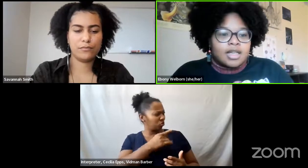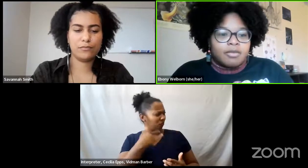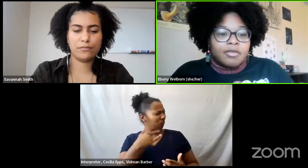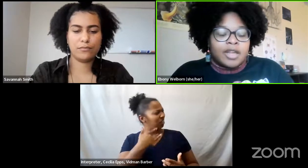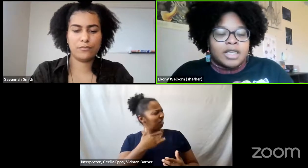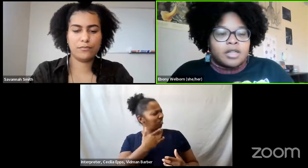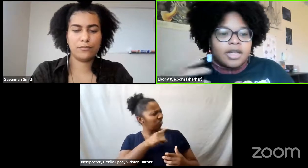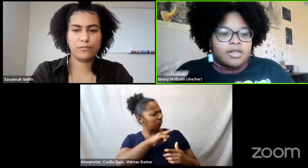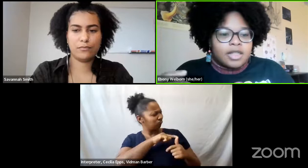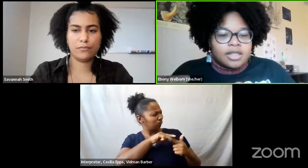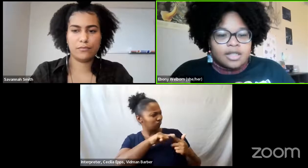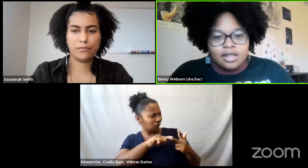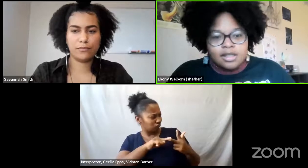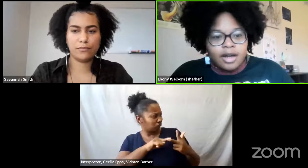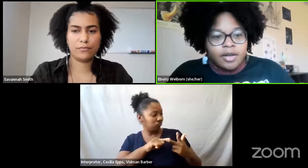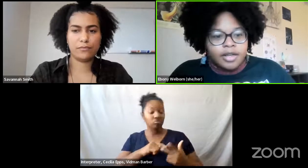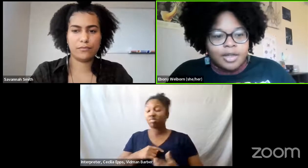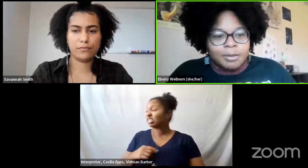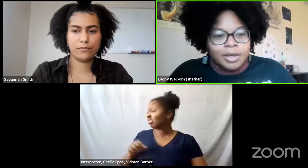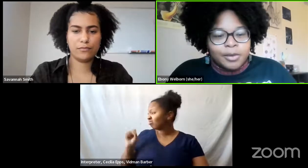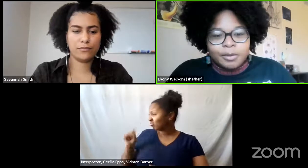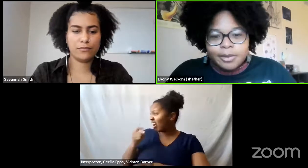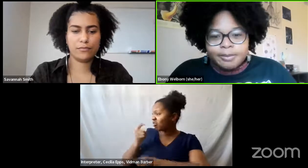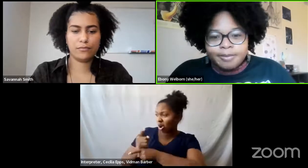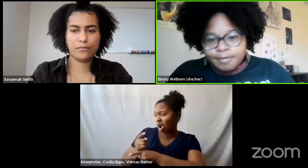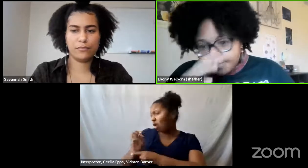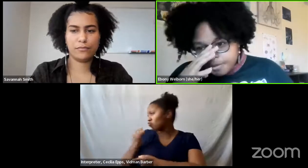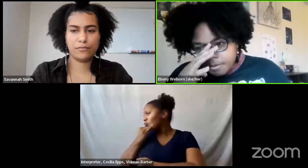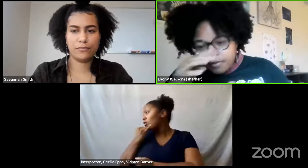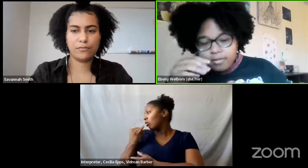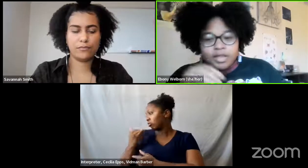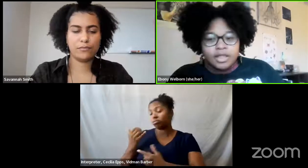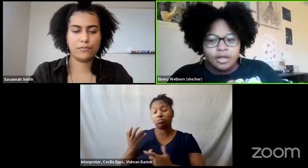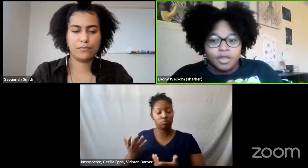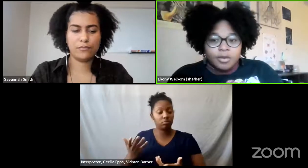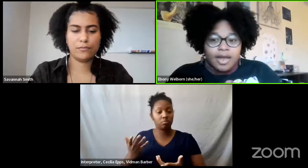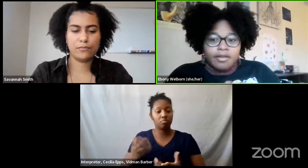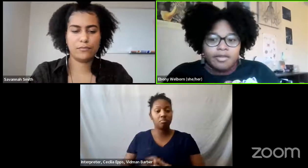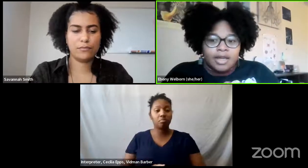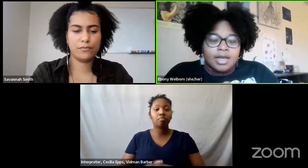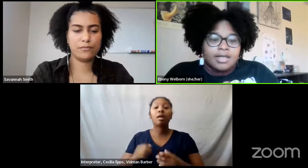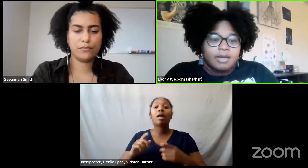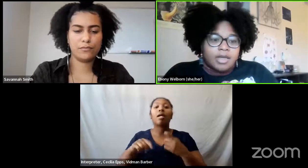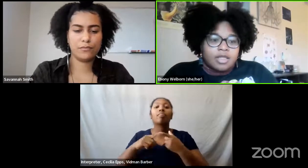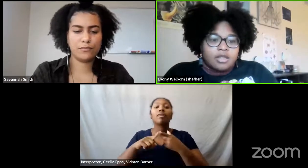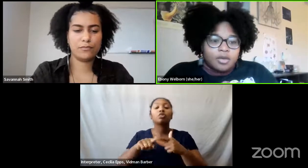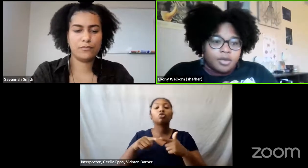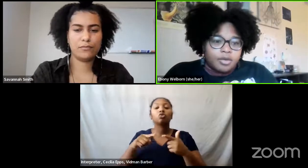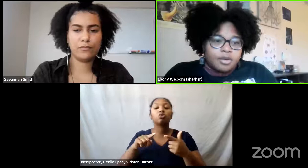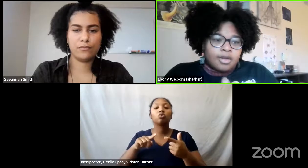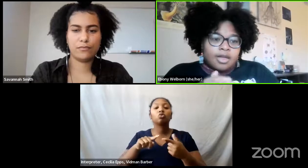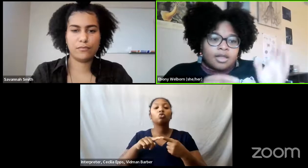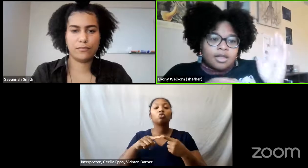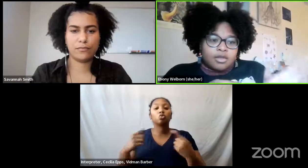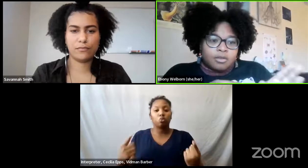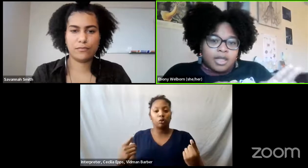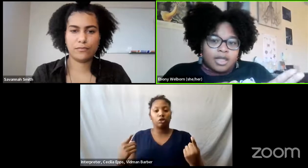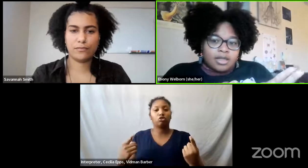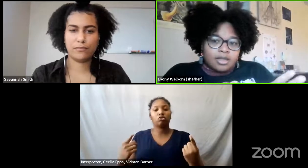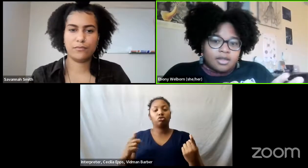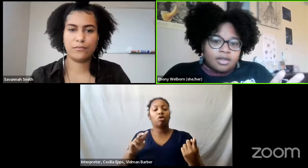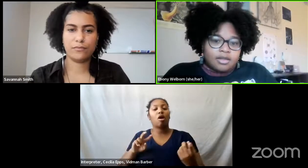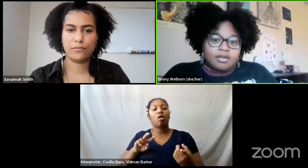will actually reflect on those instances out here in that big group. So you will have 10 minutes in total,